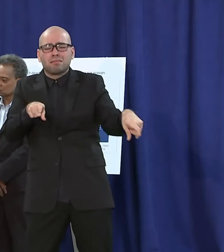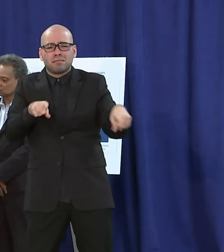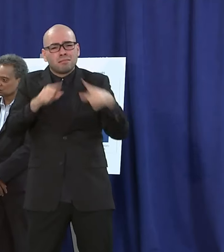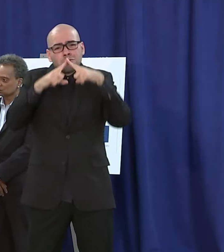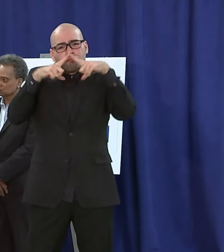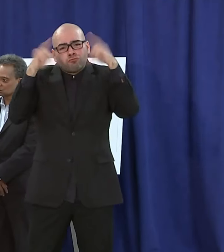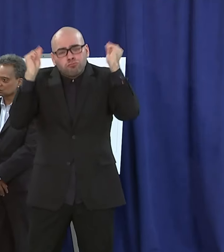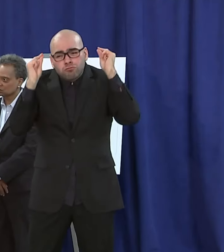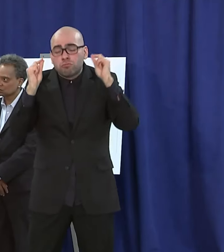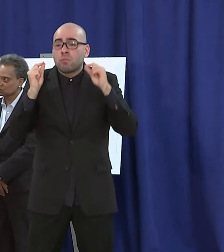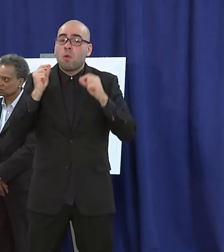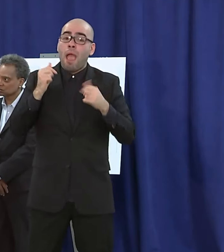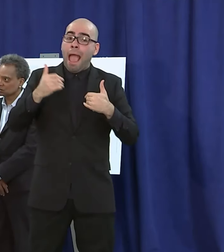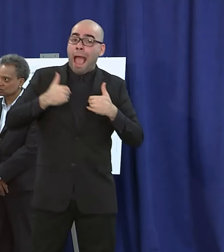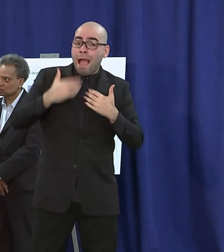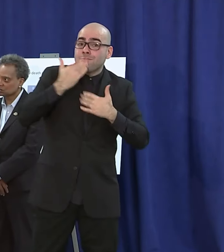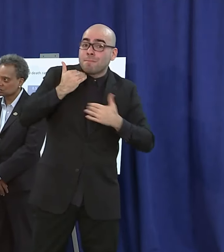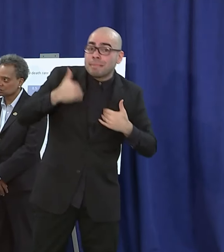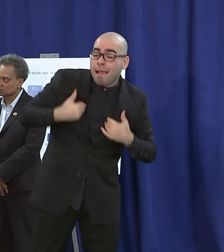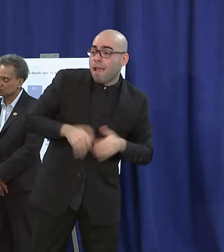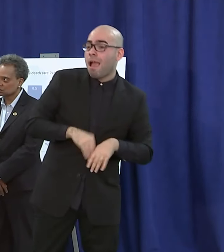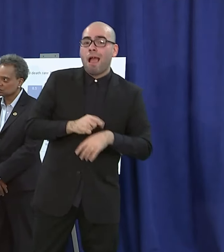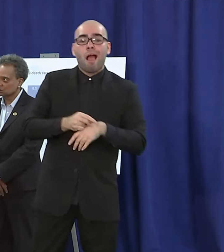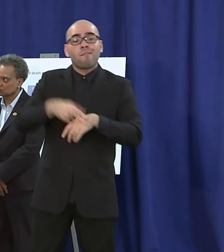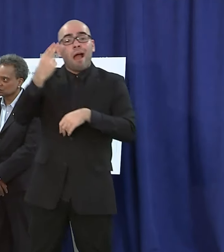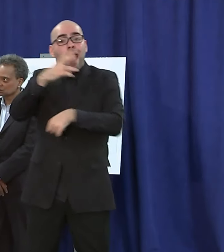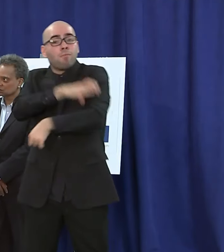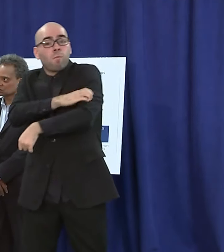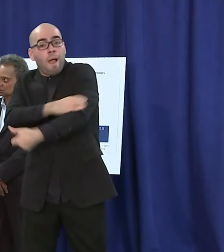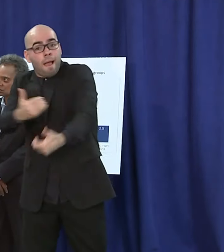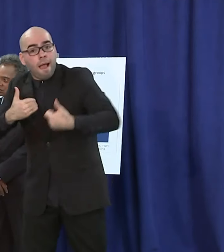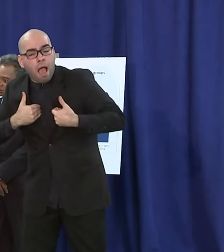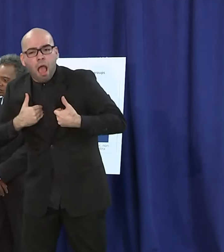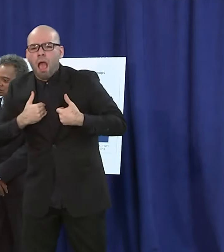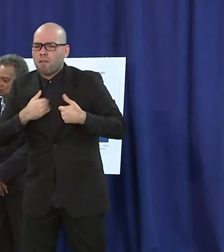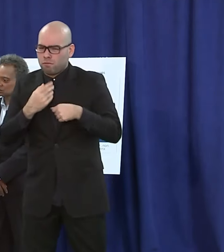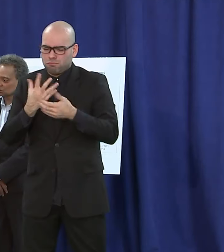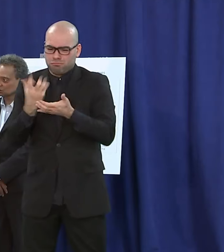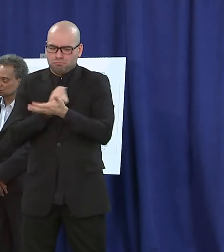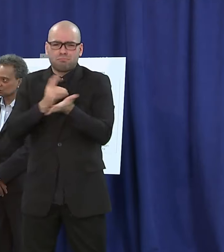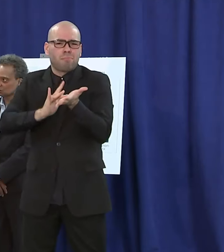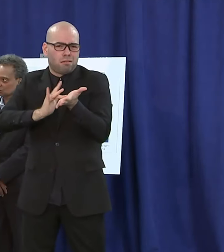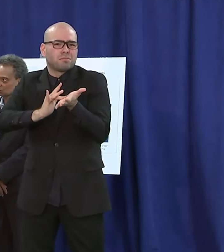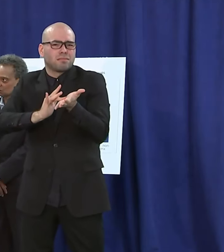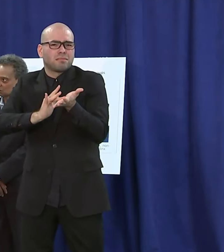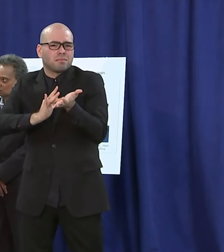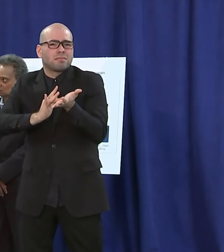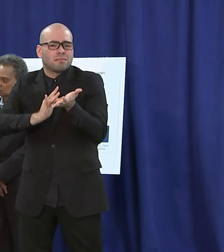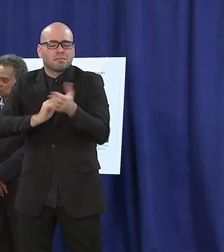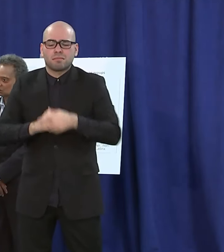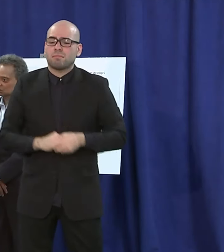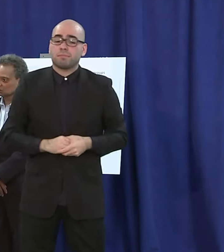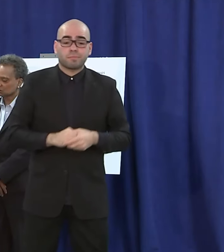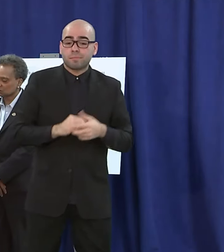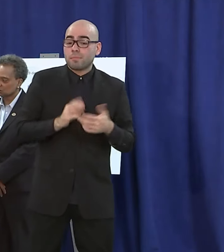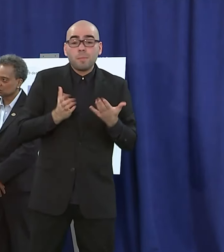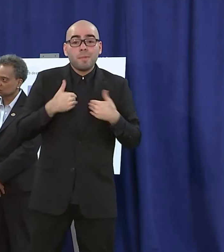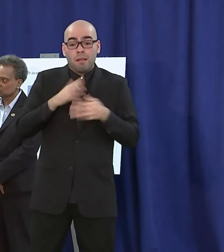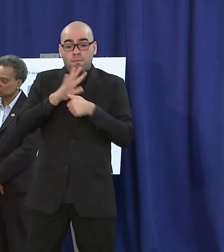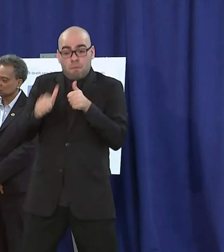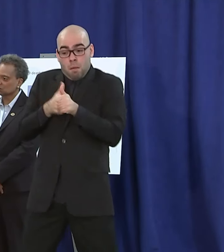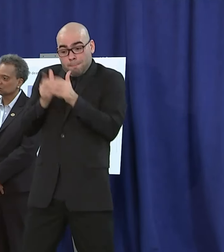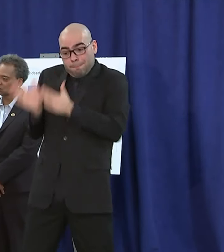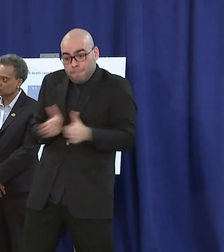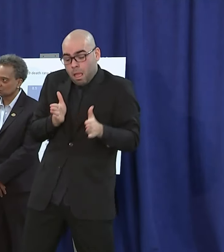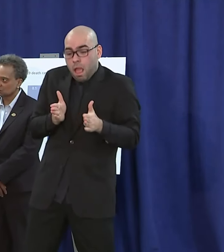your diabetes, asthma, blood pressure is well controlled, so you're in a better place if you do get ill. Have a plan for if somebody gets sick, how to take